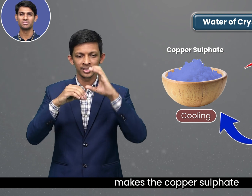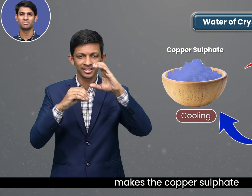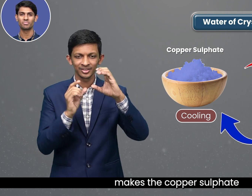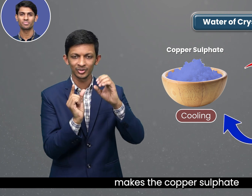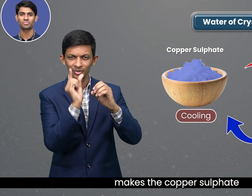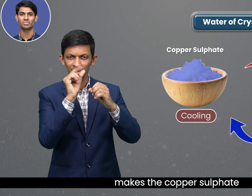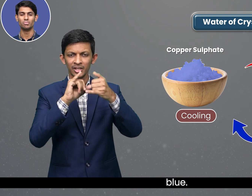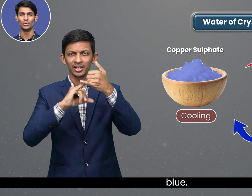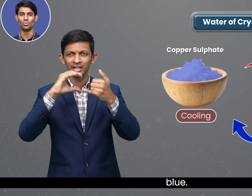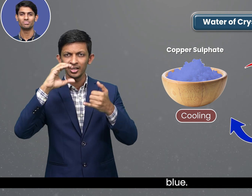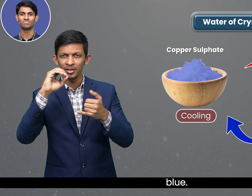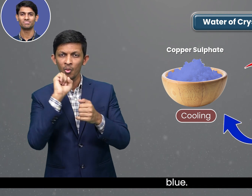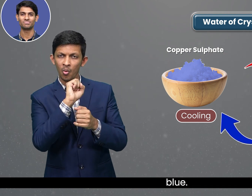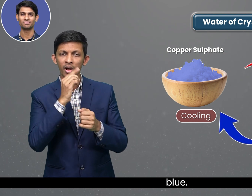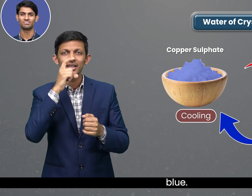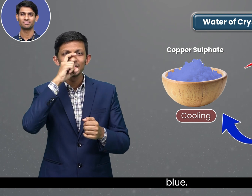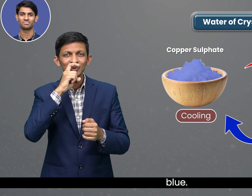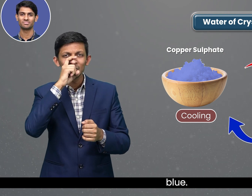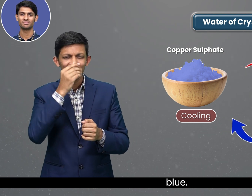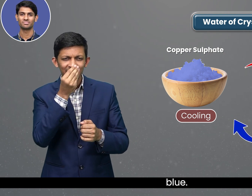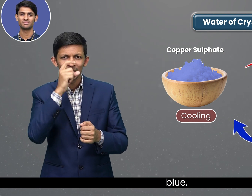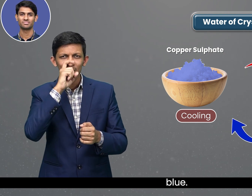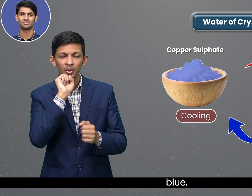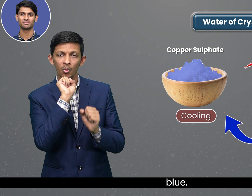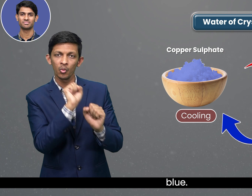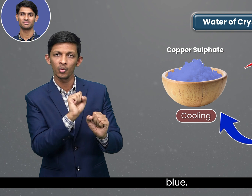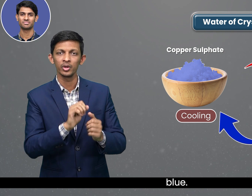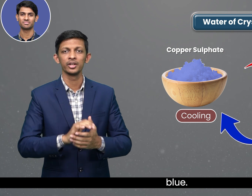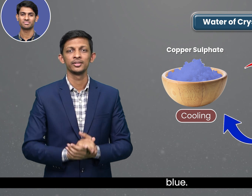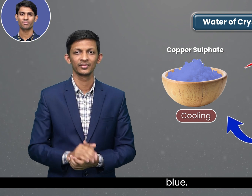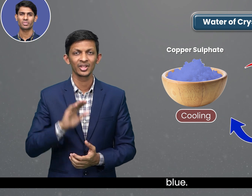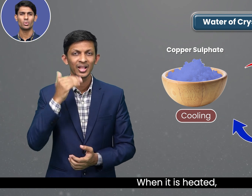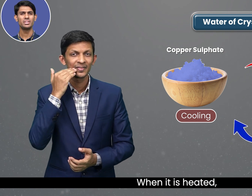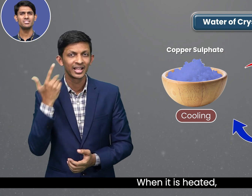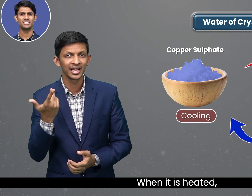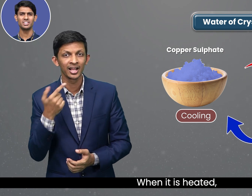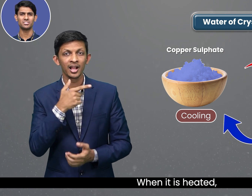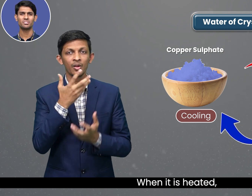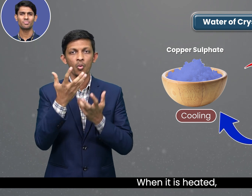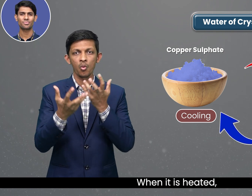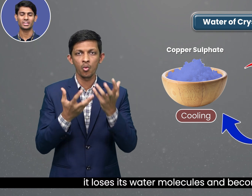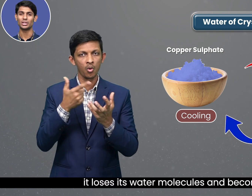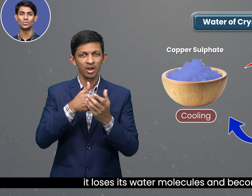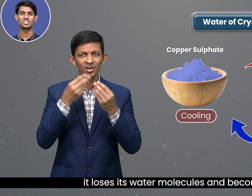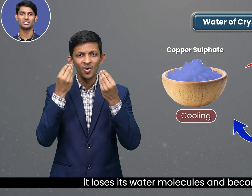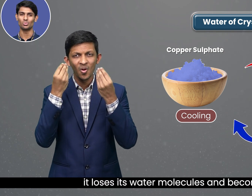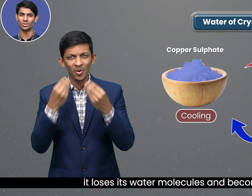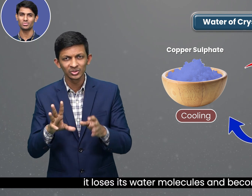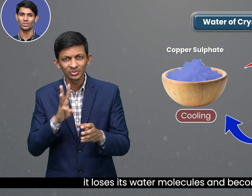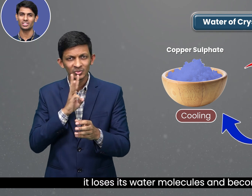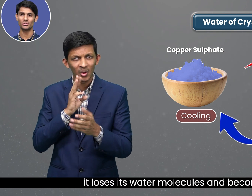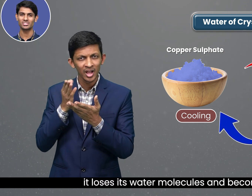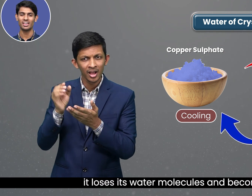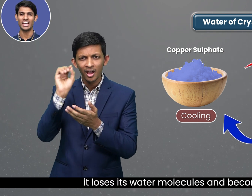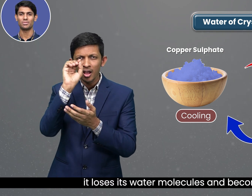sulfate blue. When it is heated, it loses its